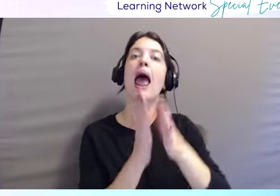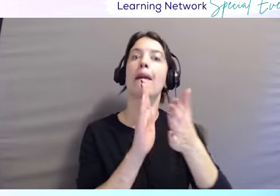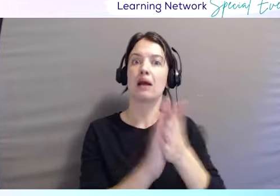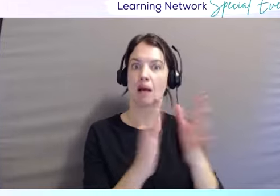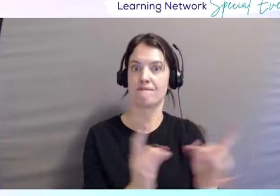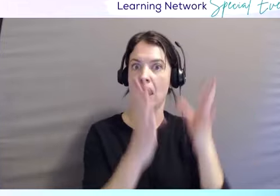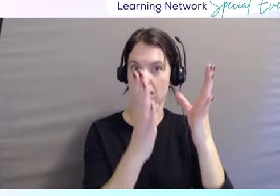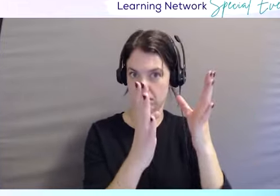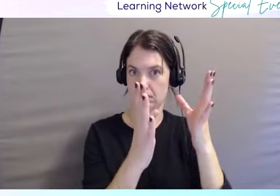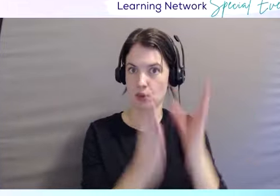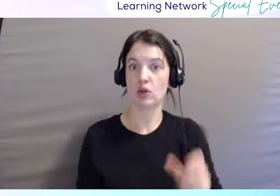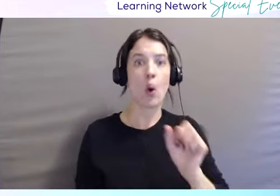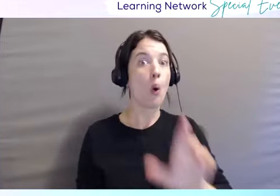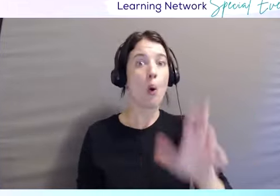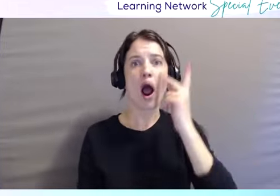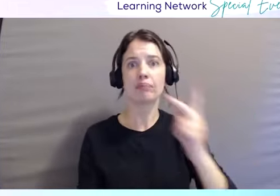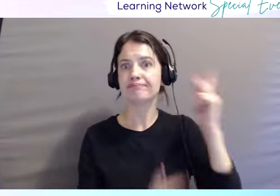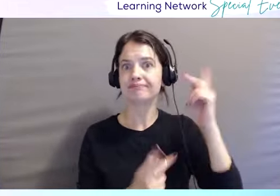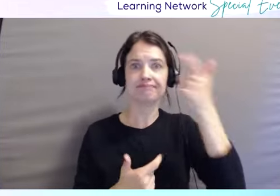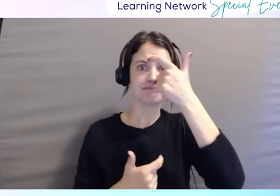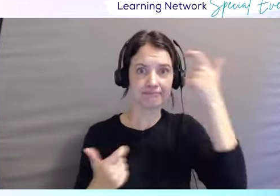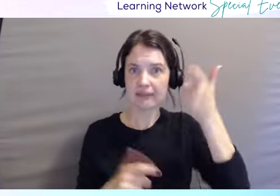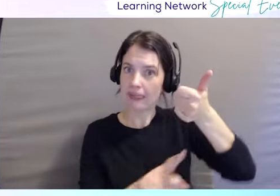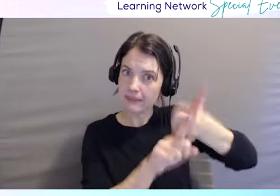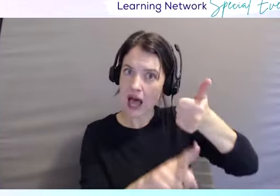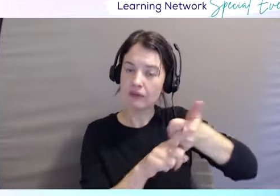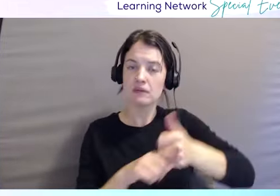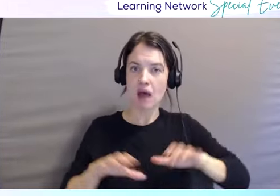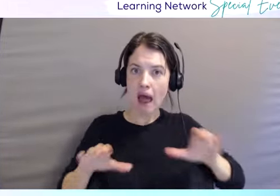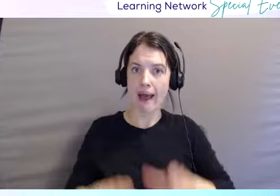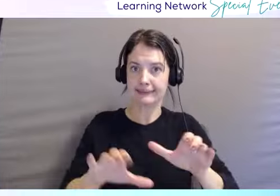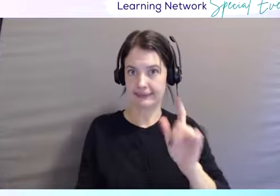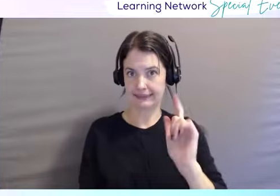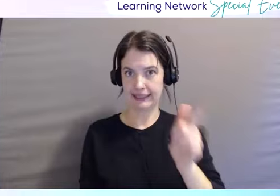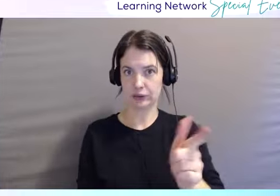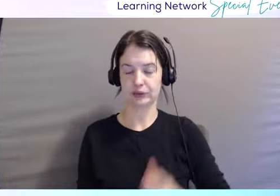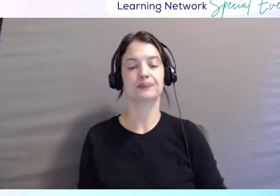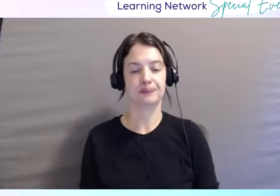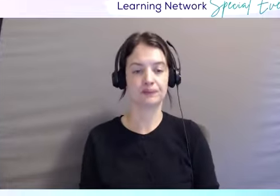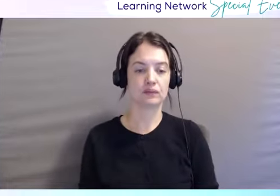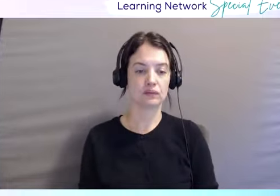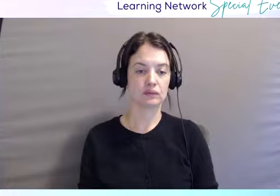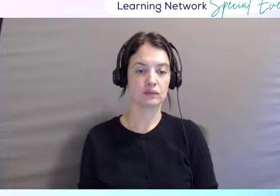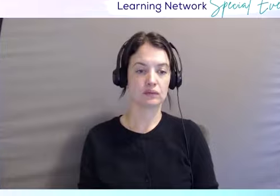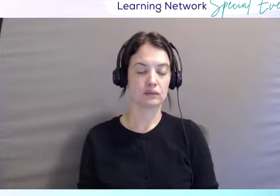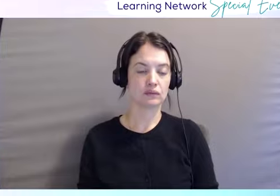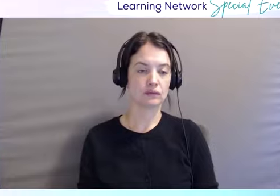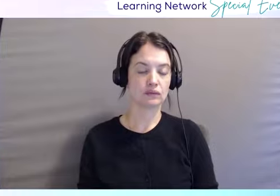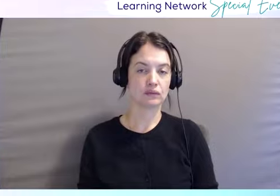child experiences or their own trauma that they're acting out. On the other side of the coin, you can also see we've